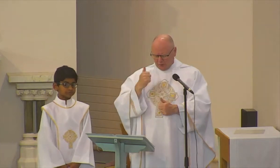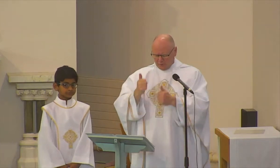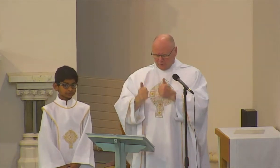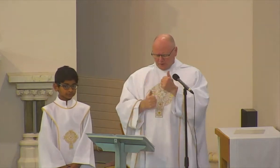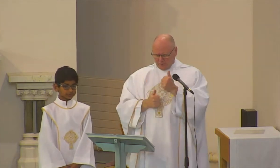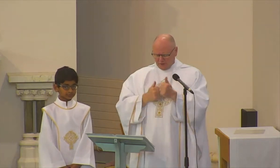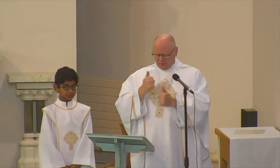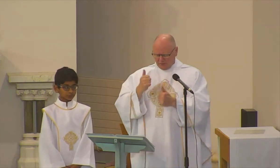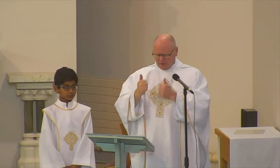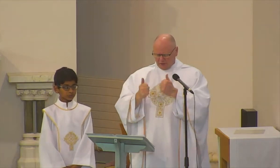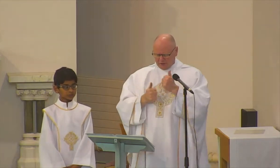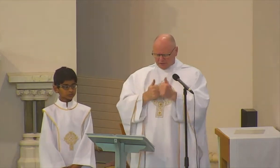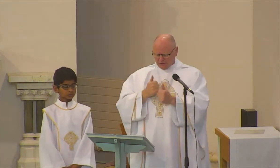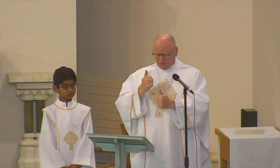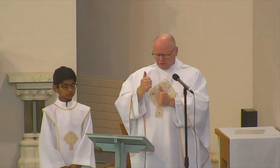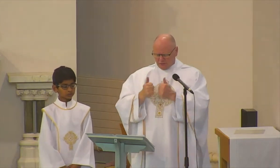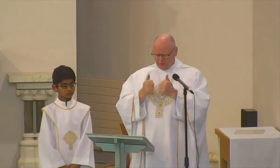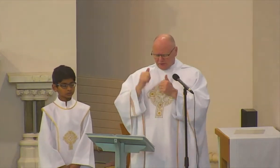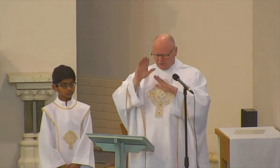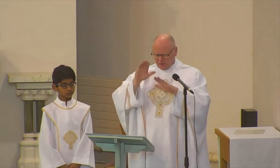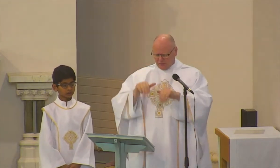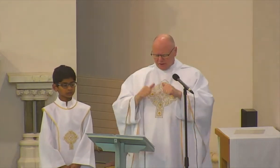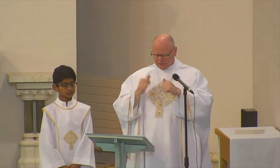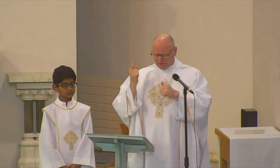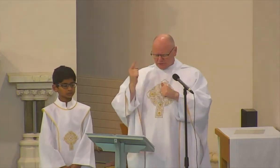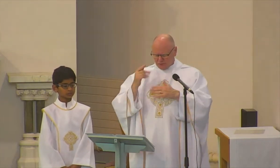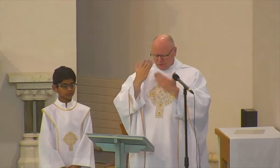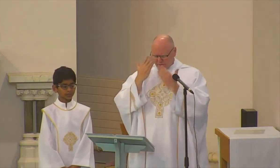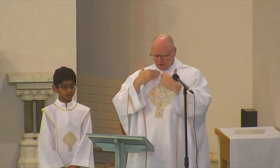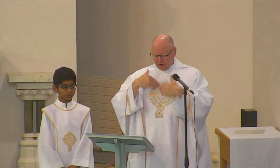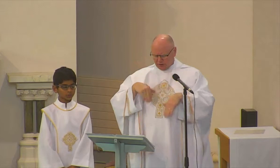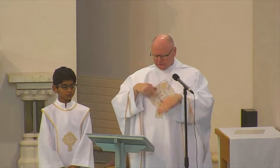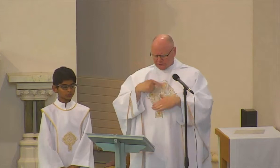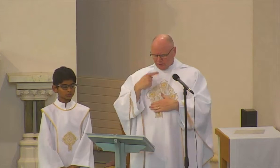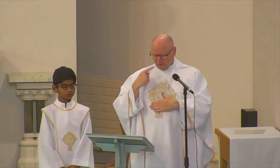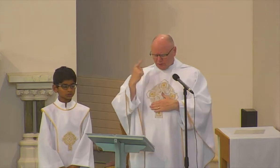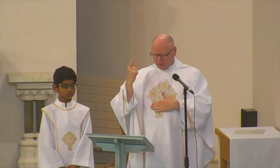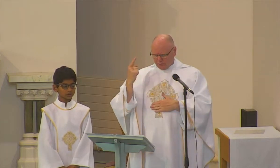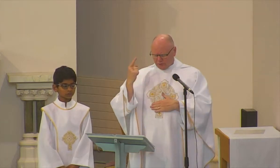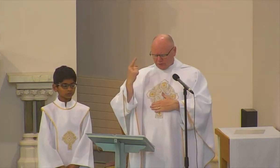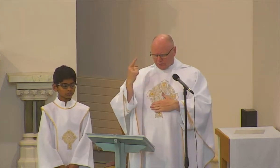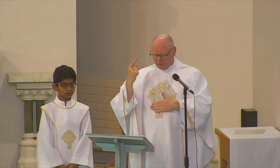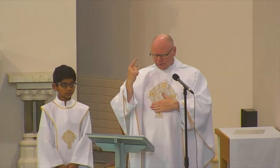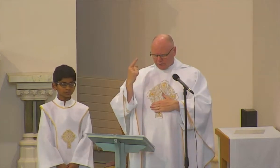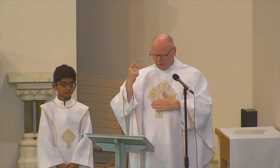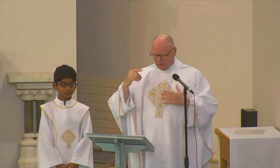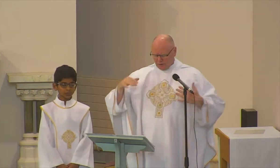We praise you, we bless you, we adore you,